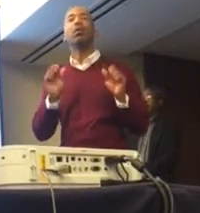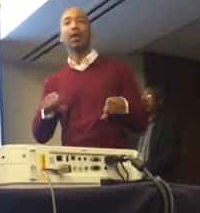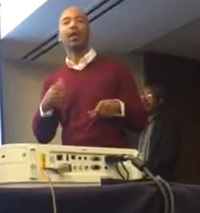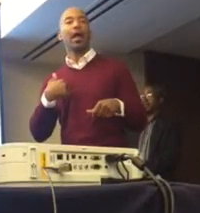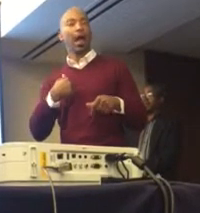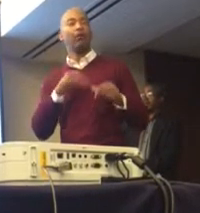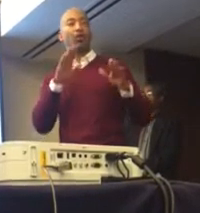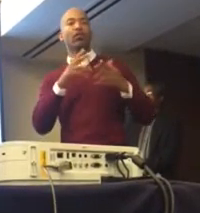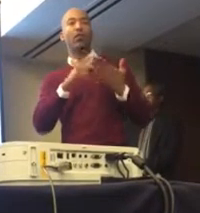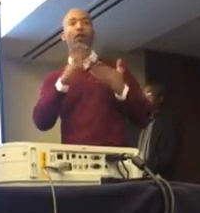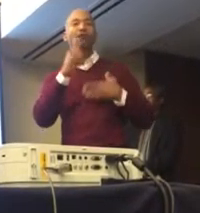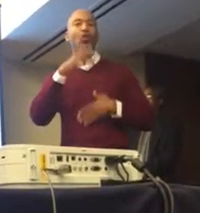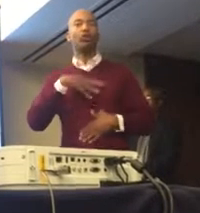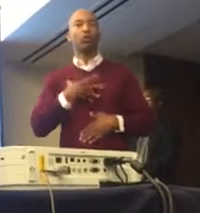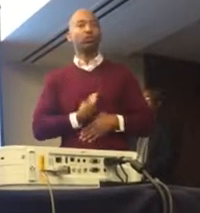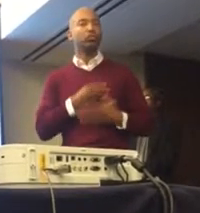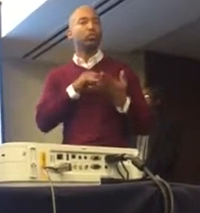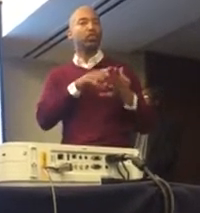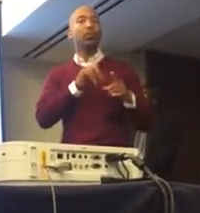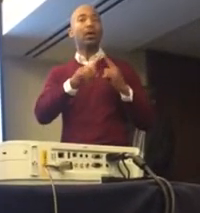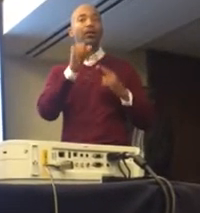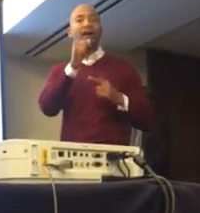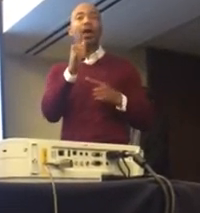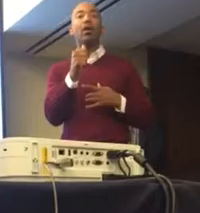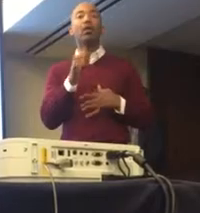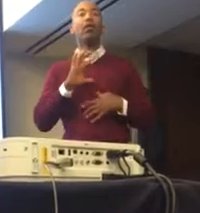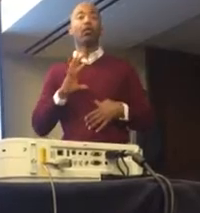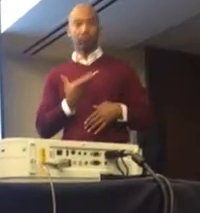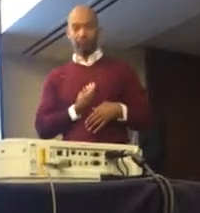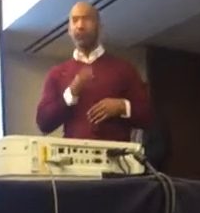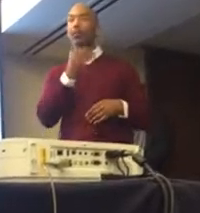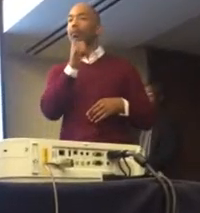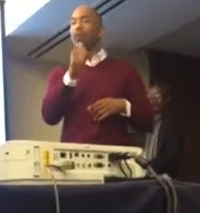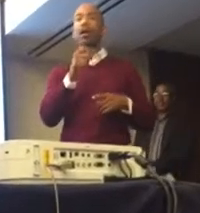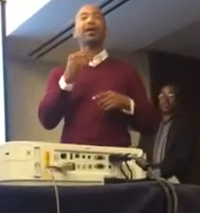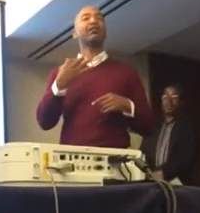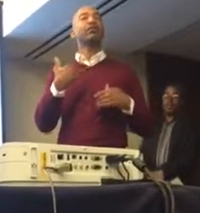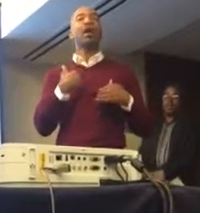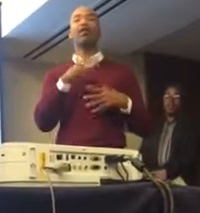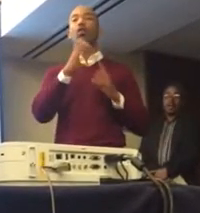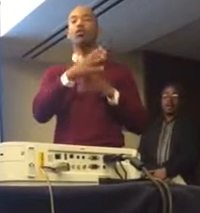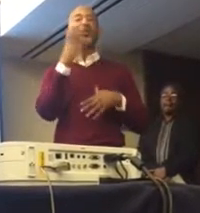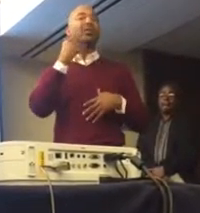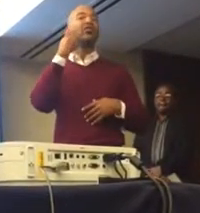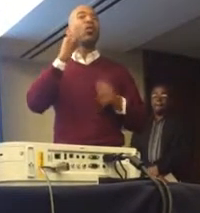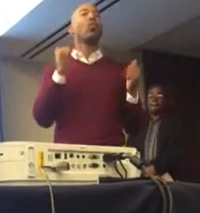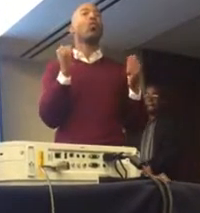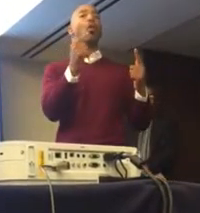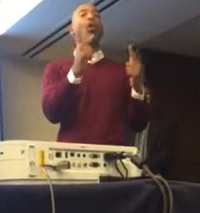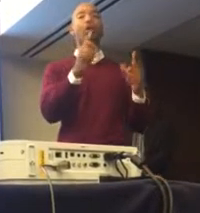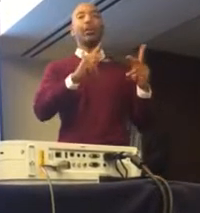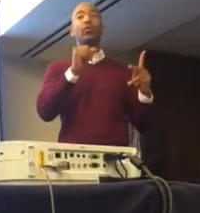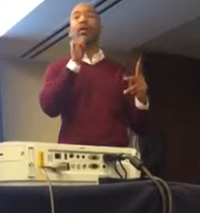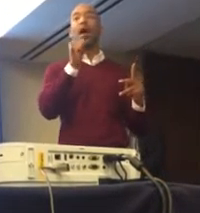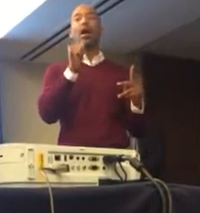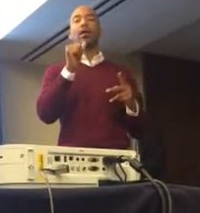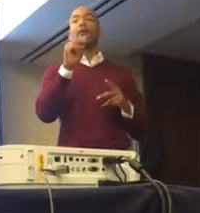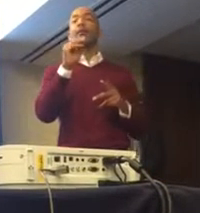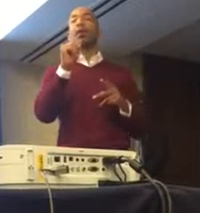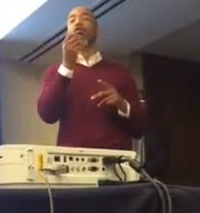trans students. But if you are not including the racial, the cultural experiences of others, of your non-majority race, that's